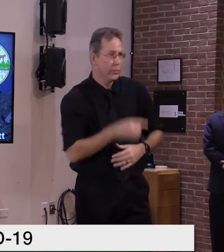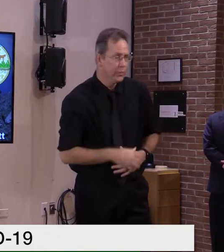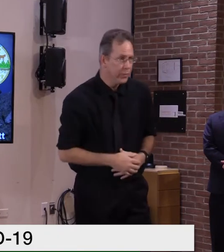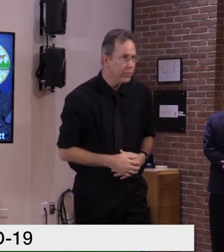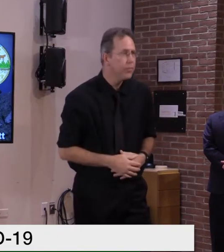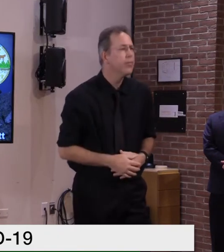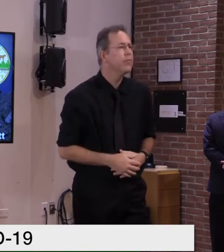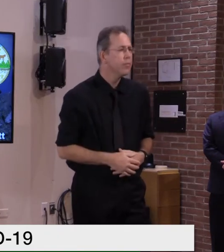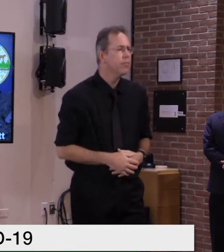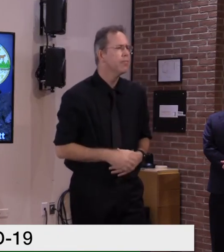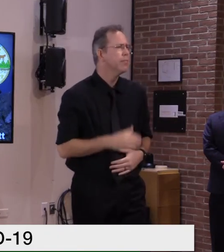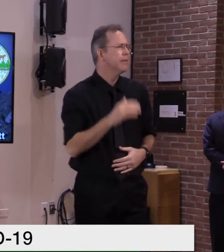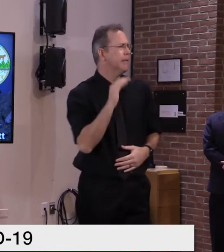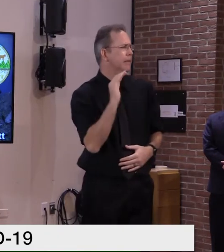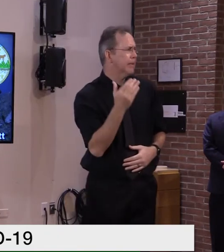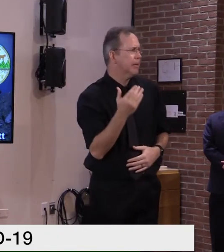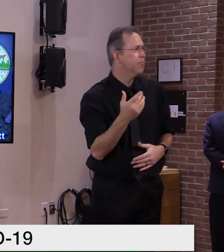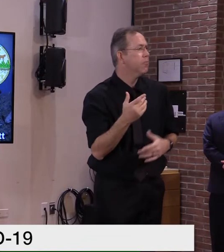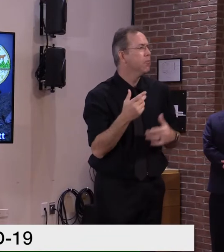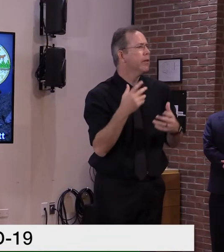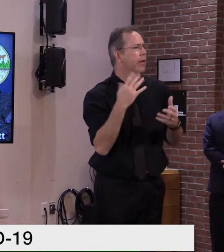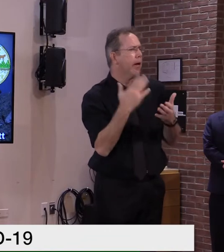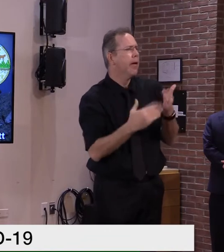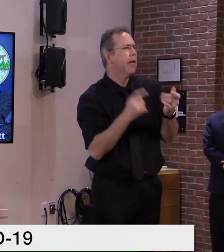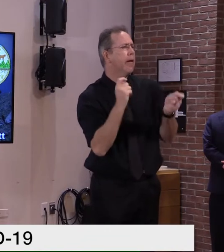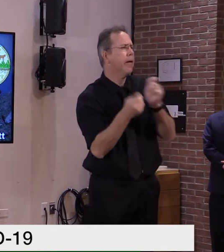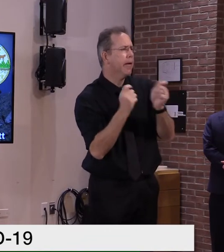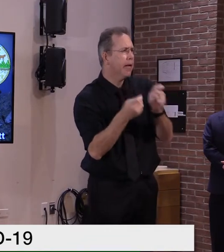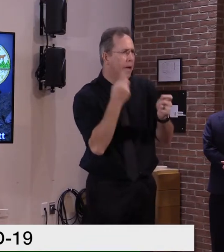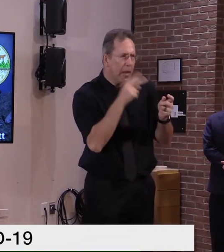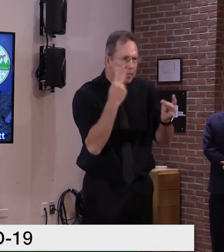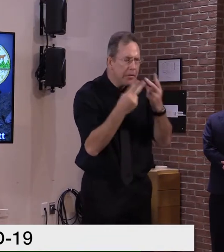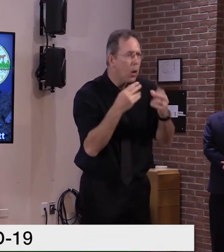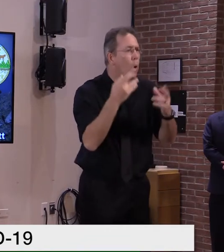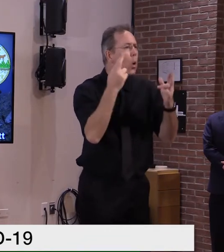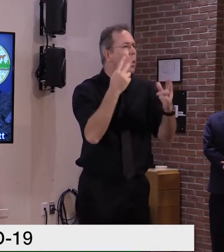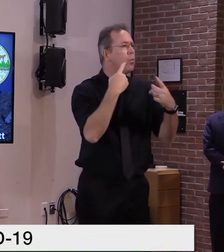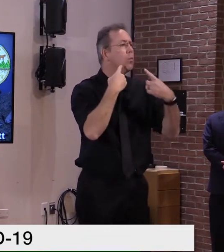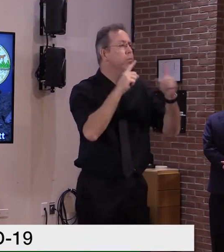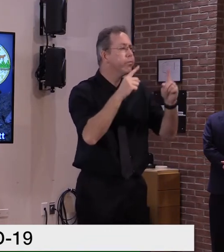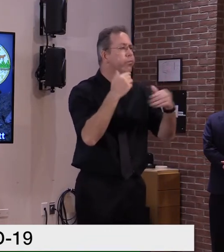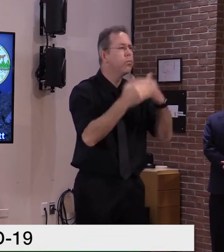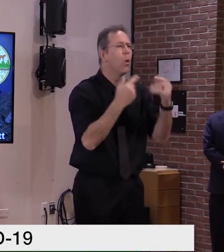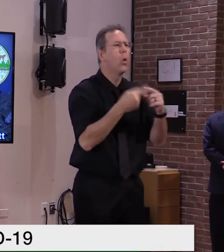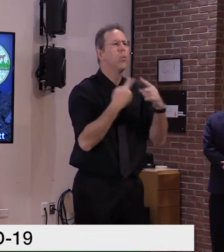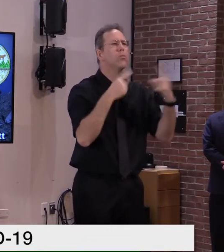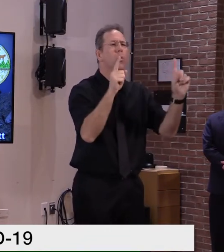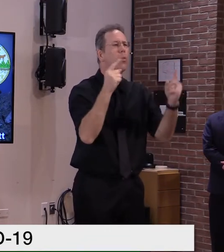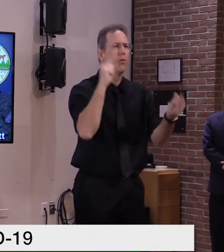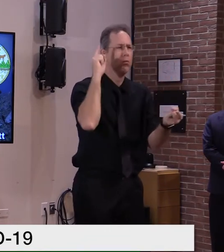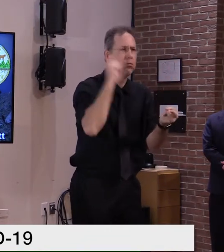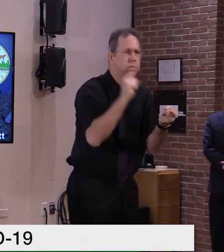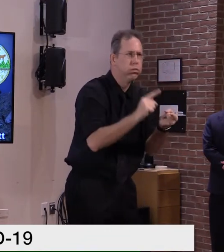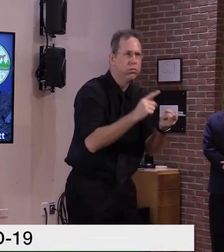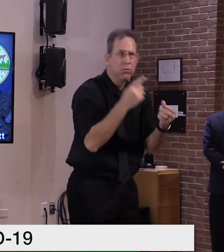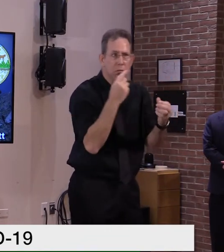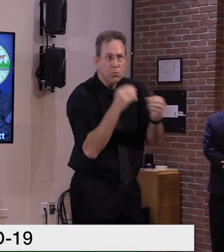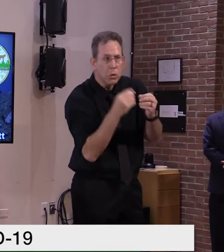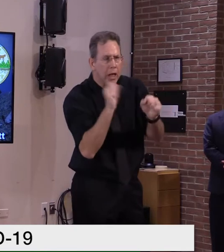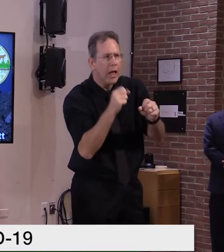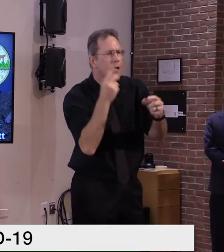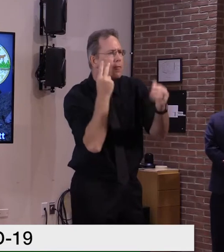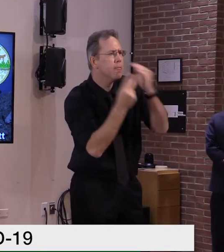there have been changes in behavior that will hopefully lead to fewer cases than projected. And while cases are still